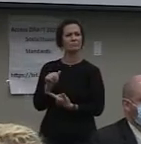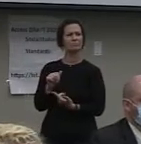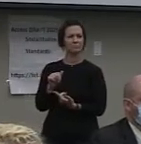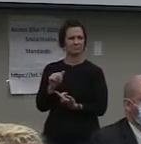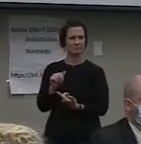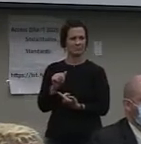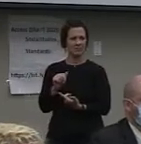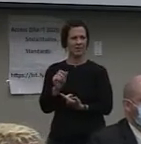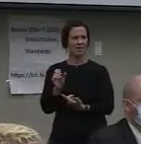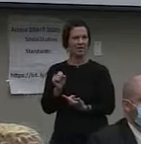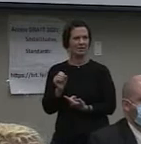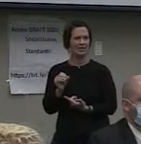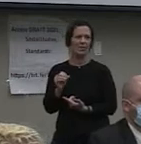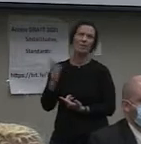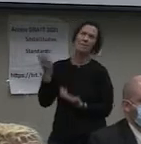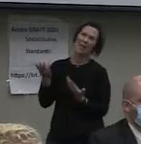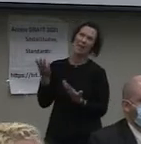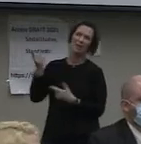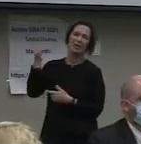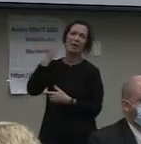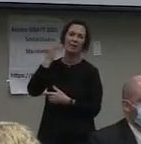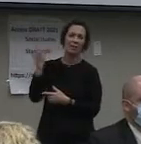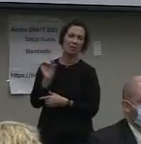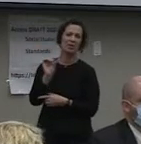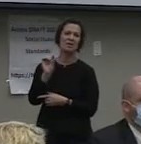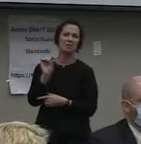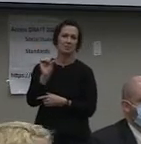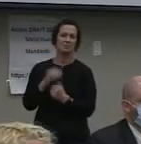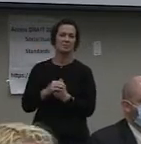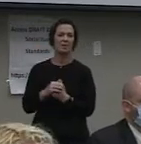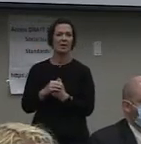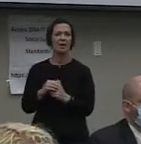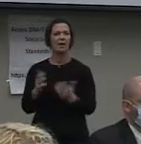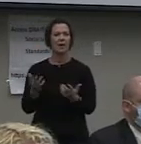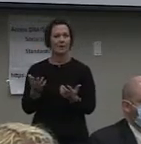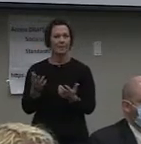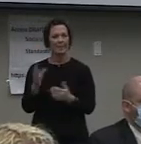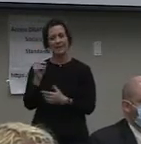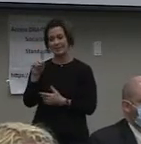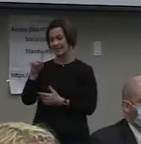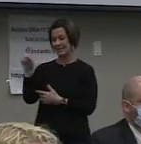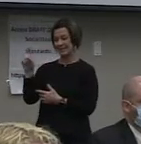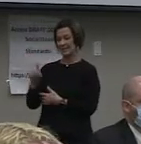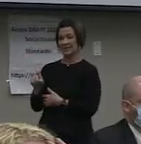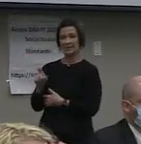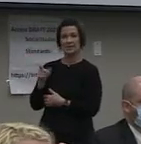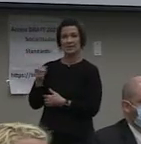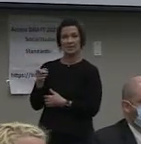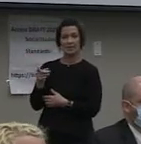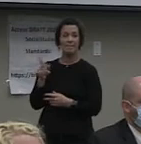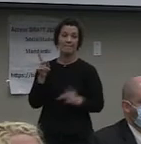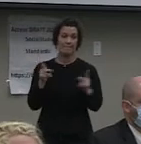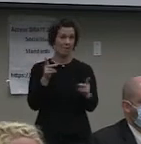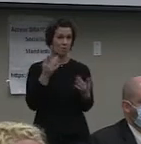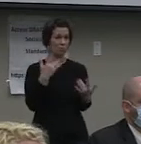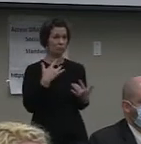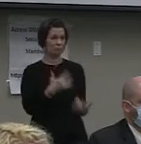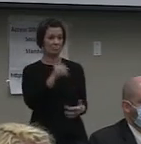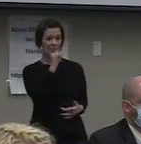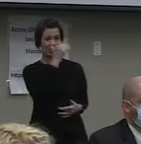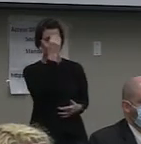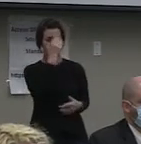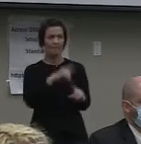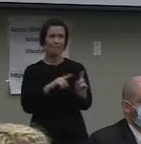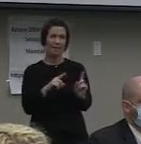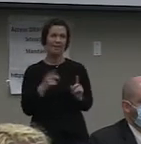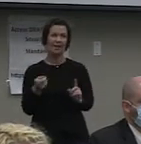grants, California, maybe they fought a little bit. And even in the case of Texas, people don't know it, but you know, a lot of